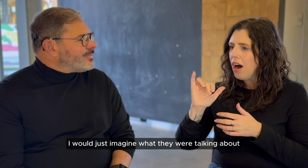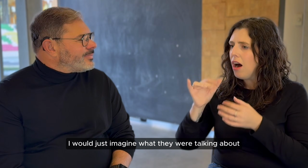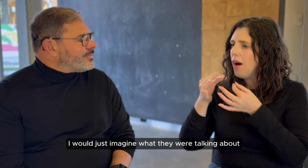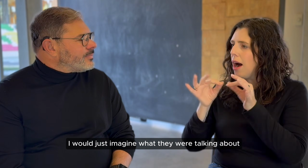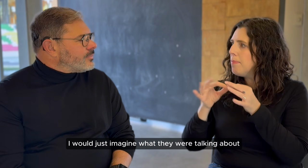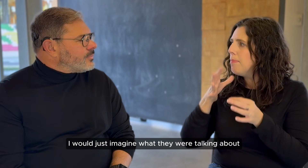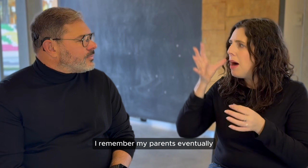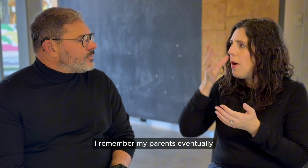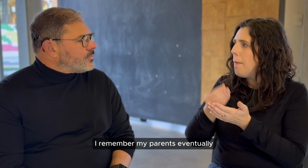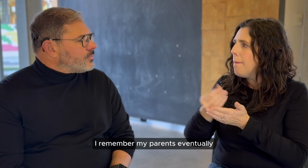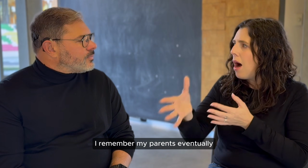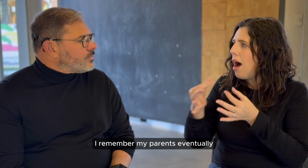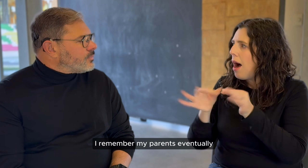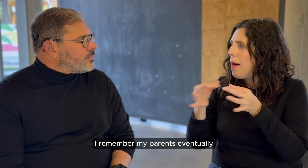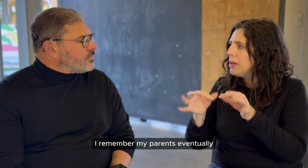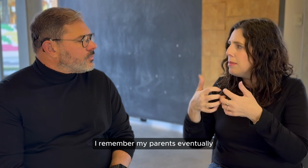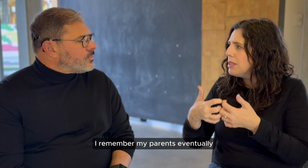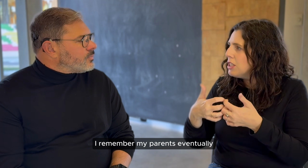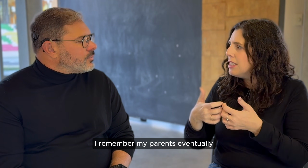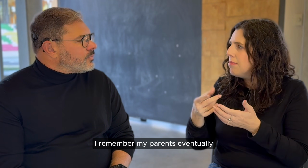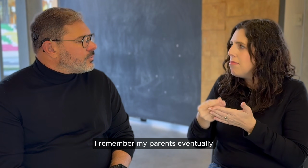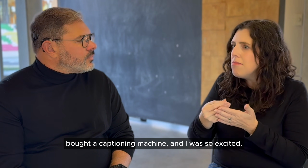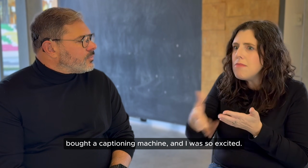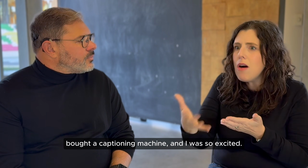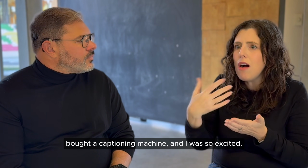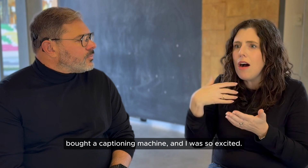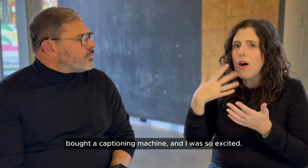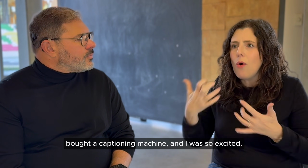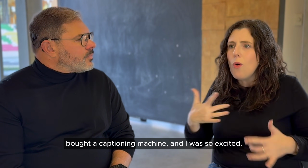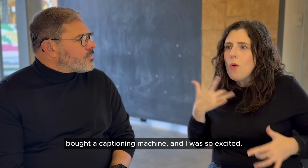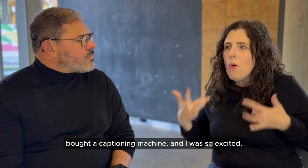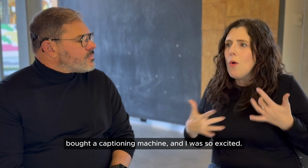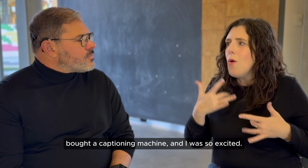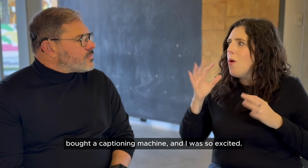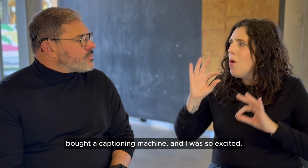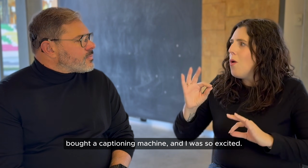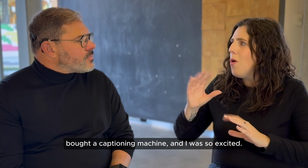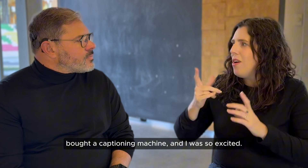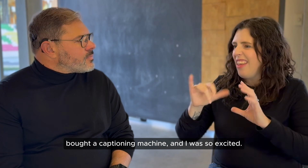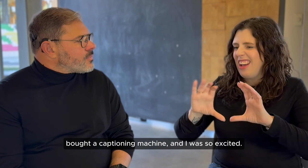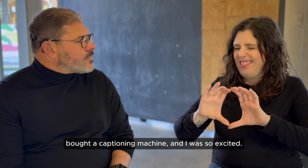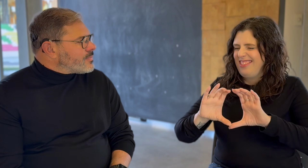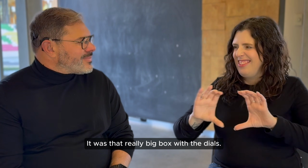about. And so I remember my parents eventually bought a captioning machine, and I was so excited. It was